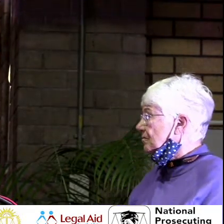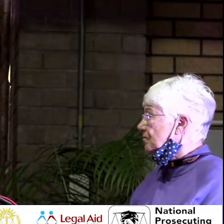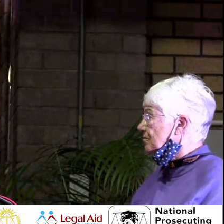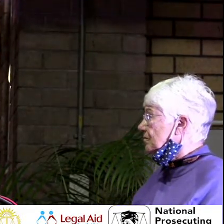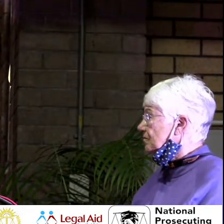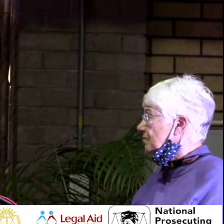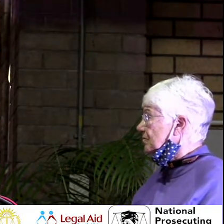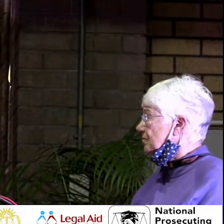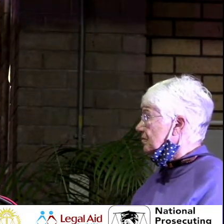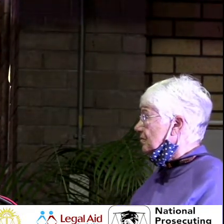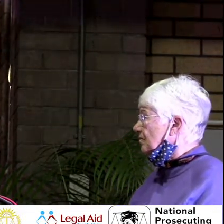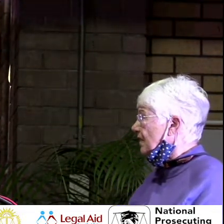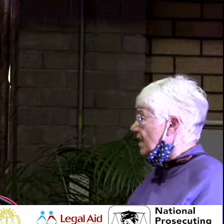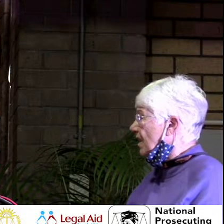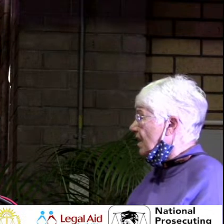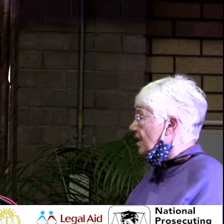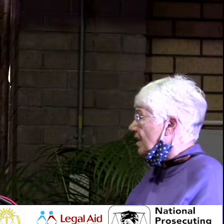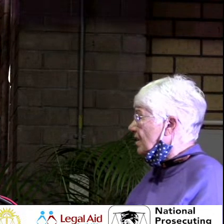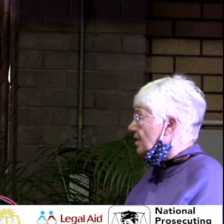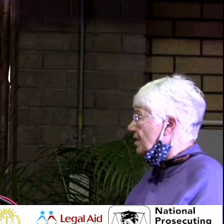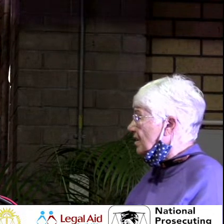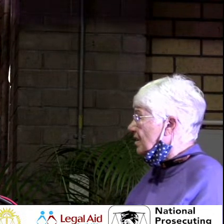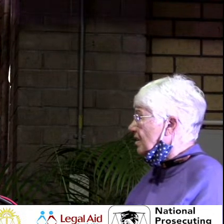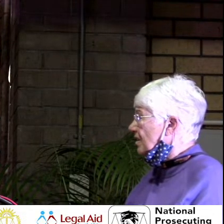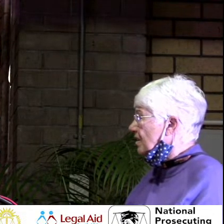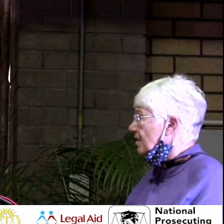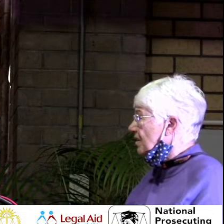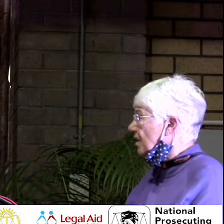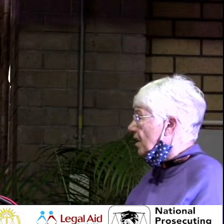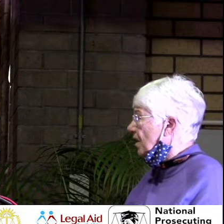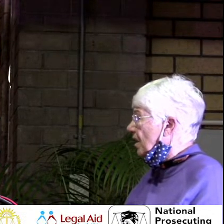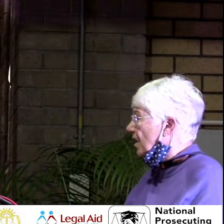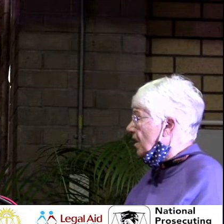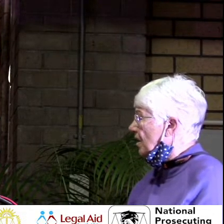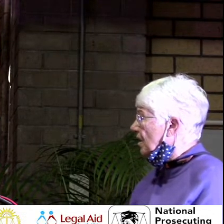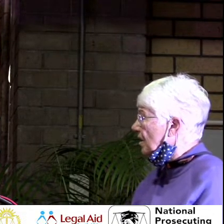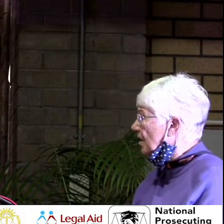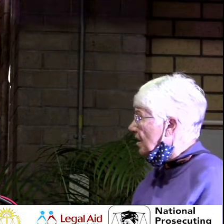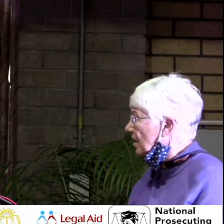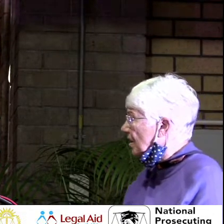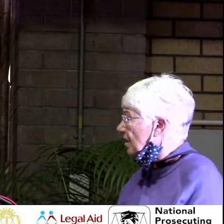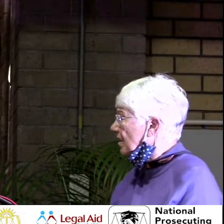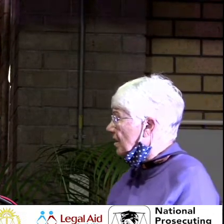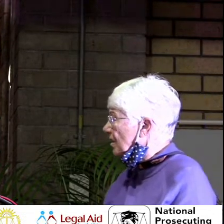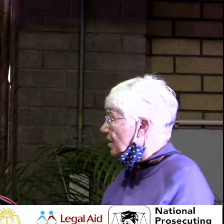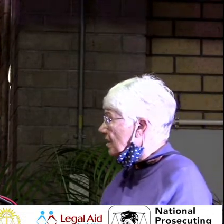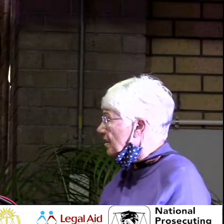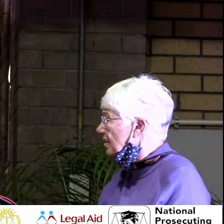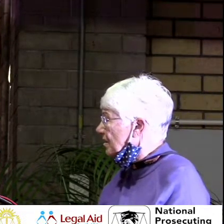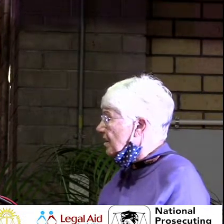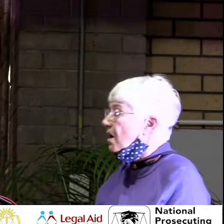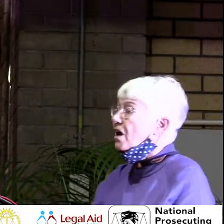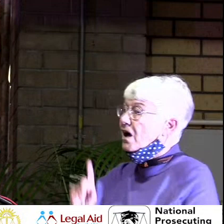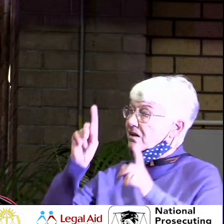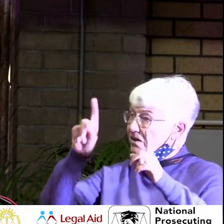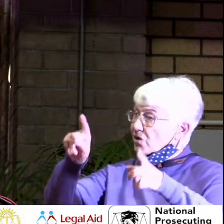with that. So those members of the community must come see me and the station